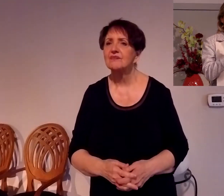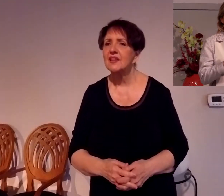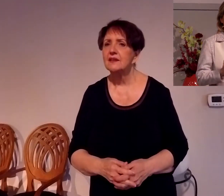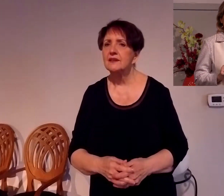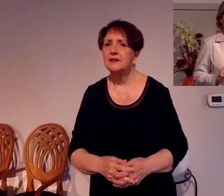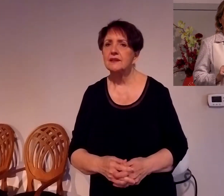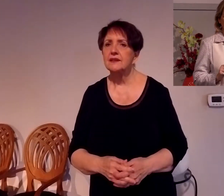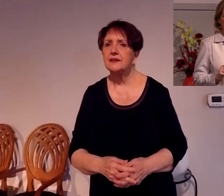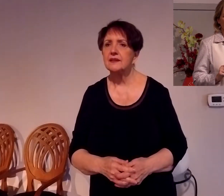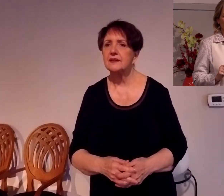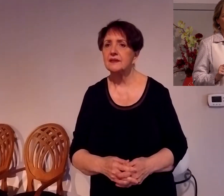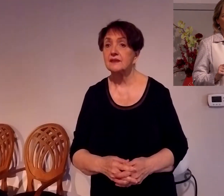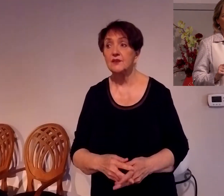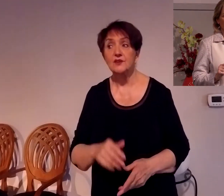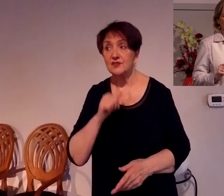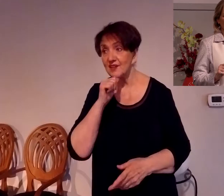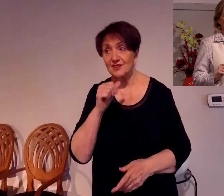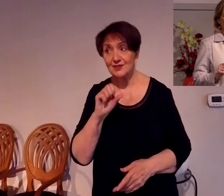Siri, and yet there is.